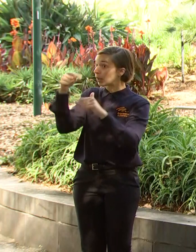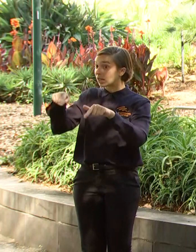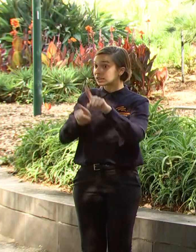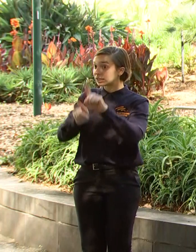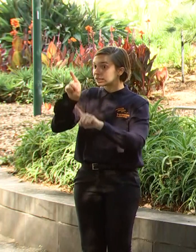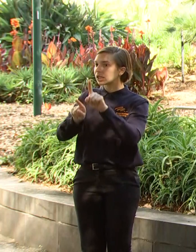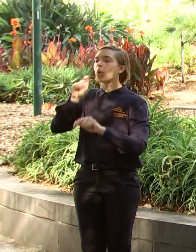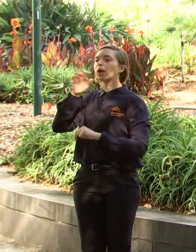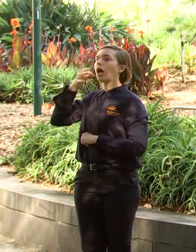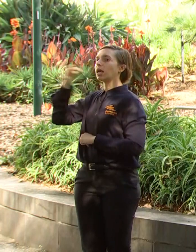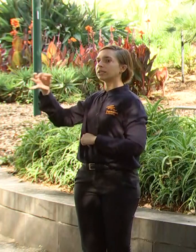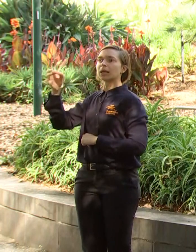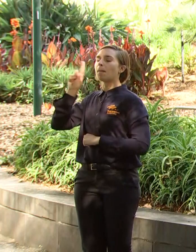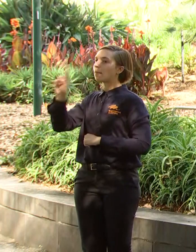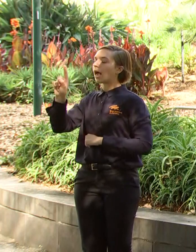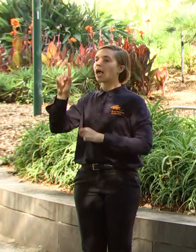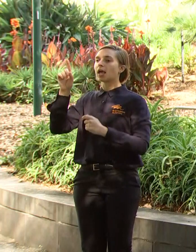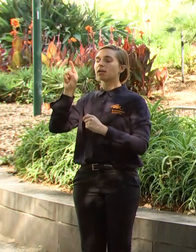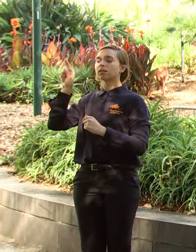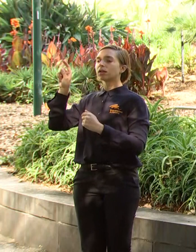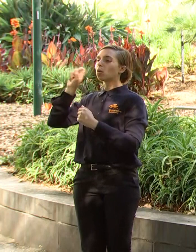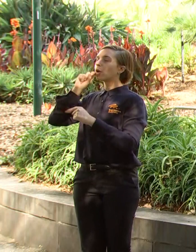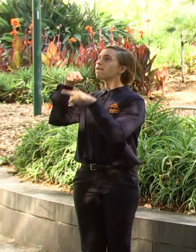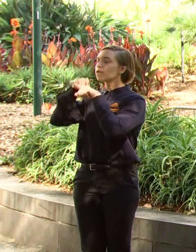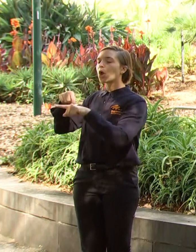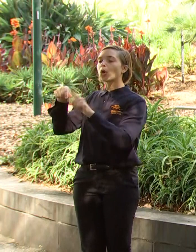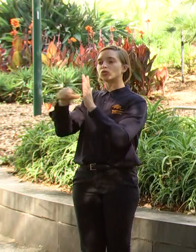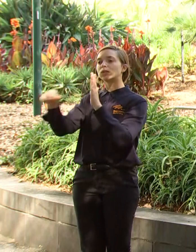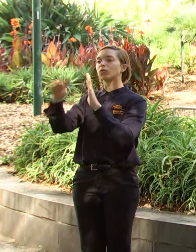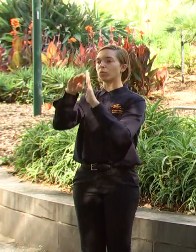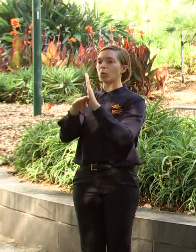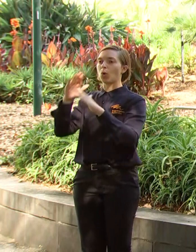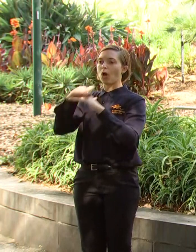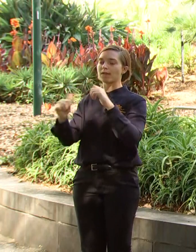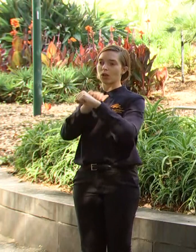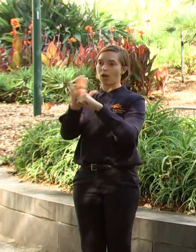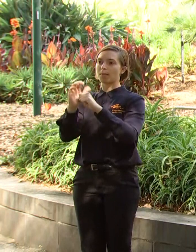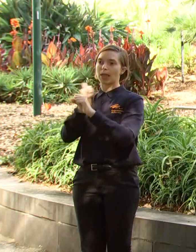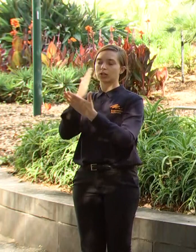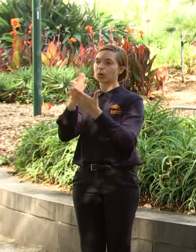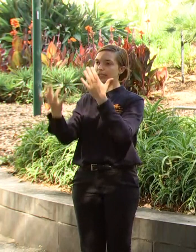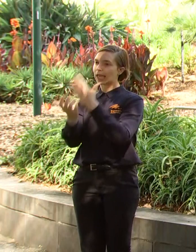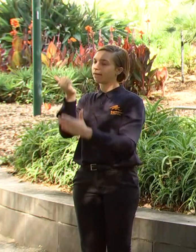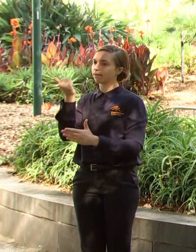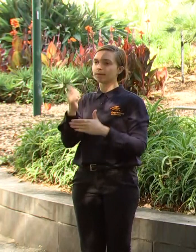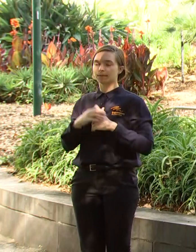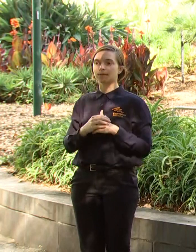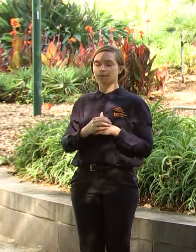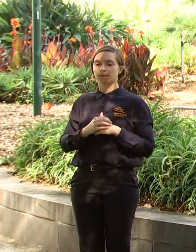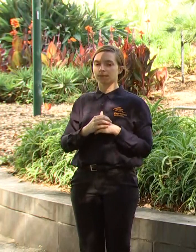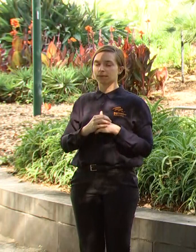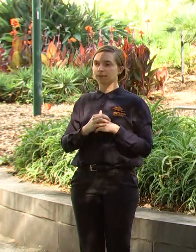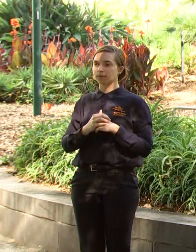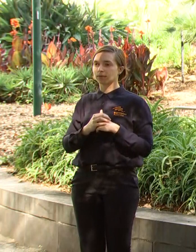event. Now, I'd like nothing more. I attend it every year. The flag raising, it's a very important part of the